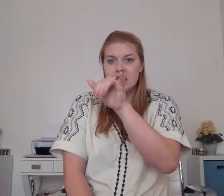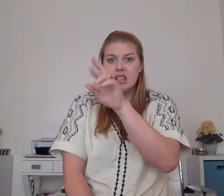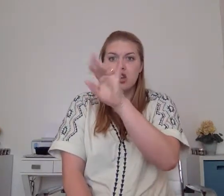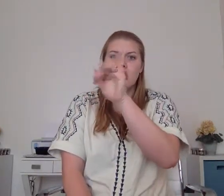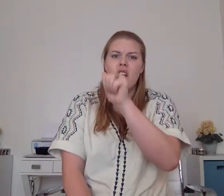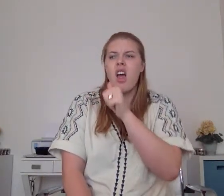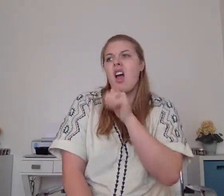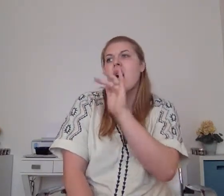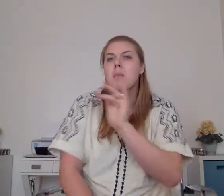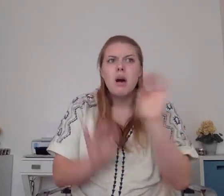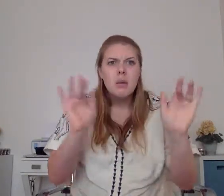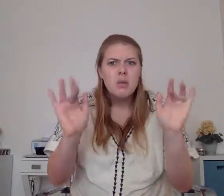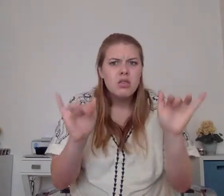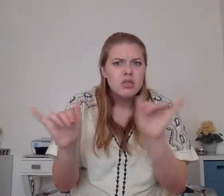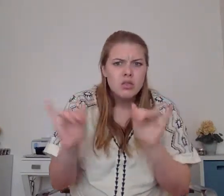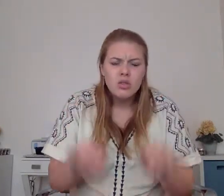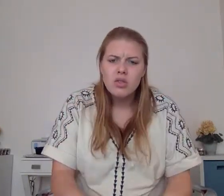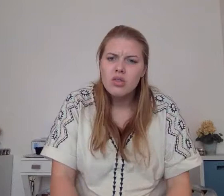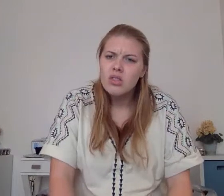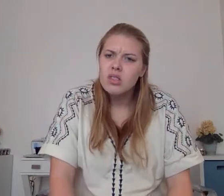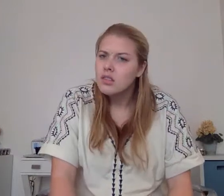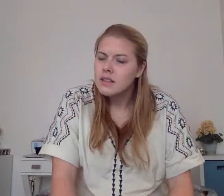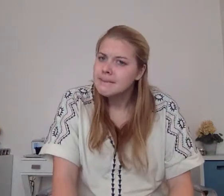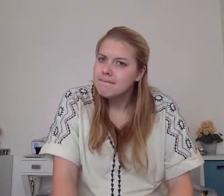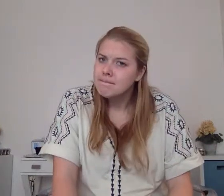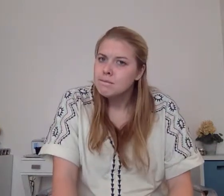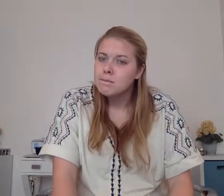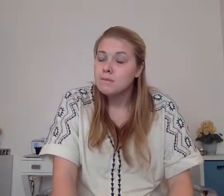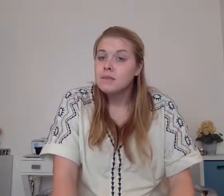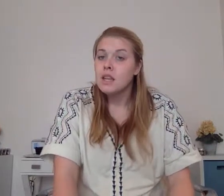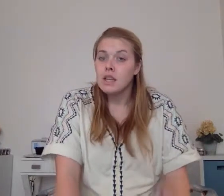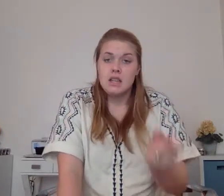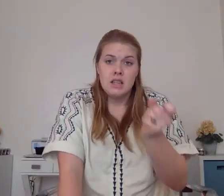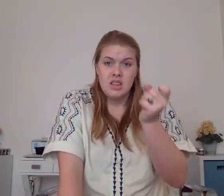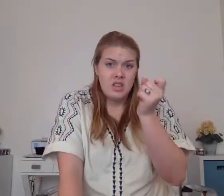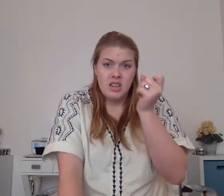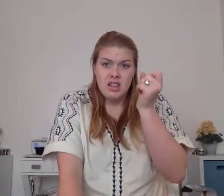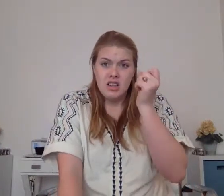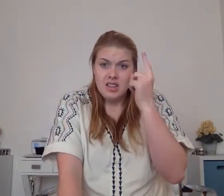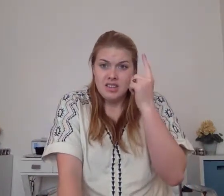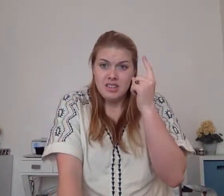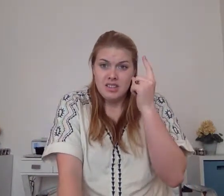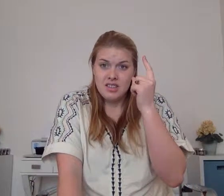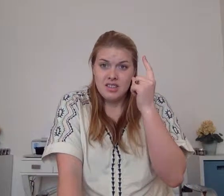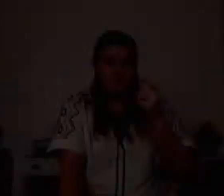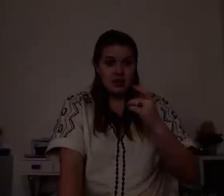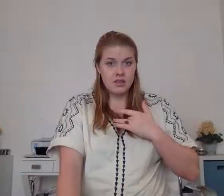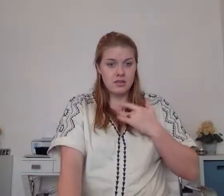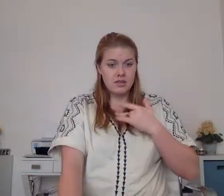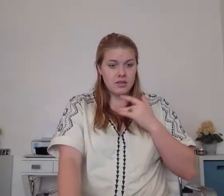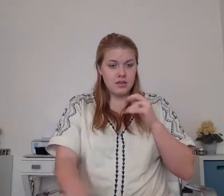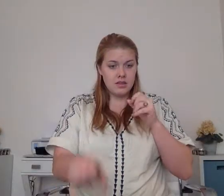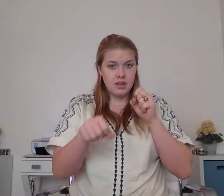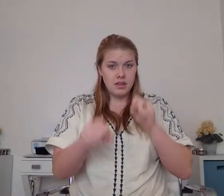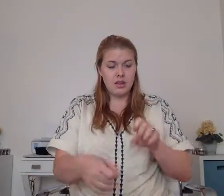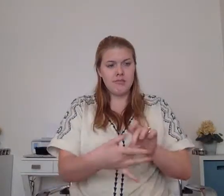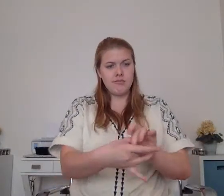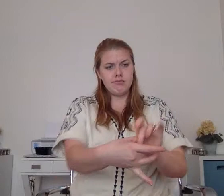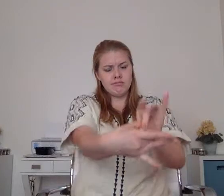the people who write such messages do not understand that we can feel sorry for and stand in solidarity